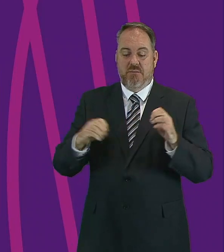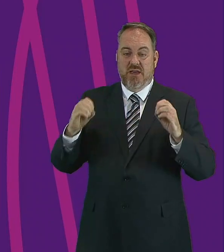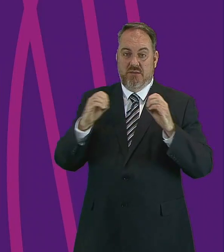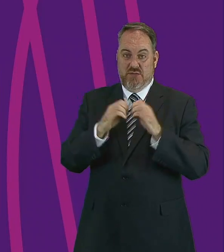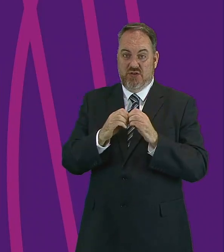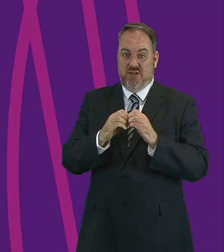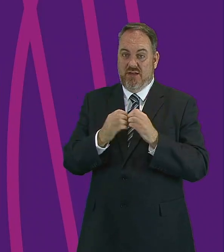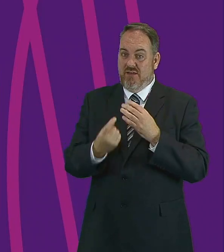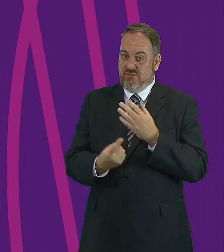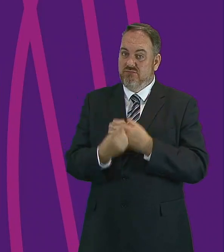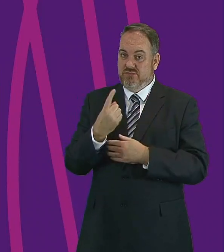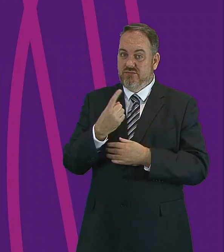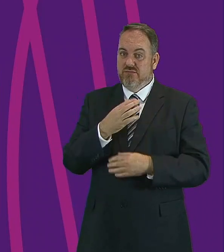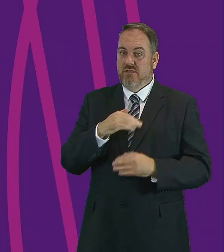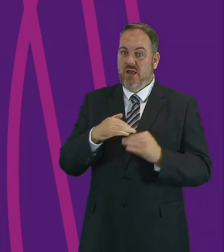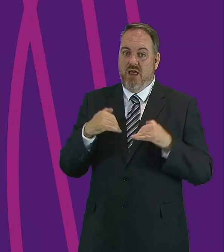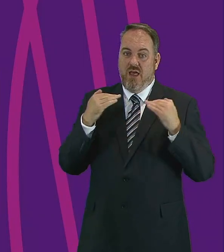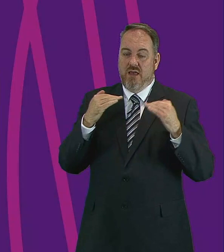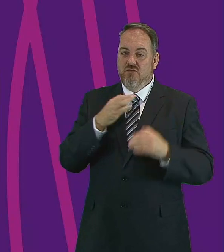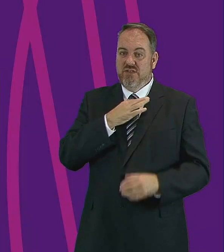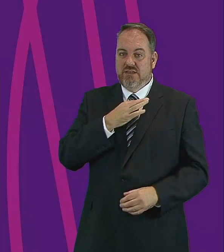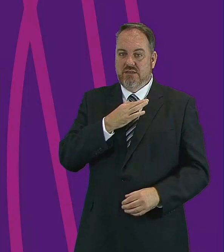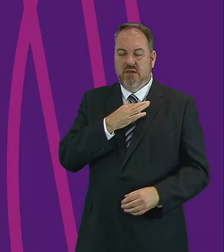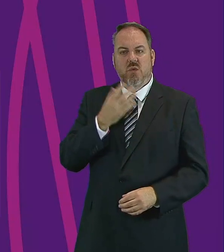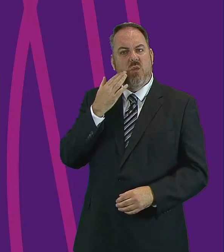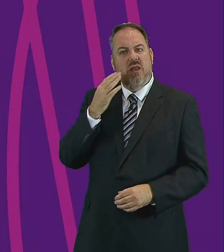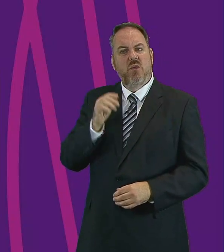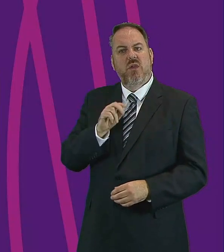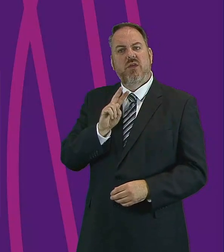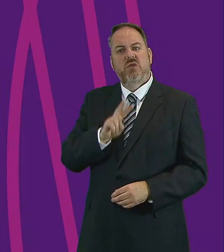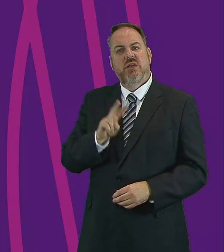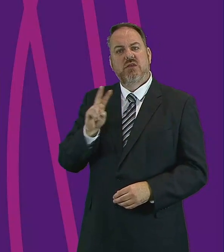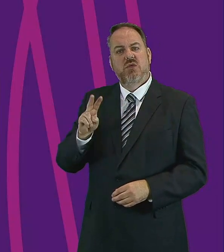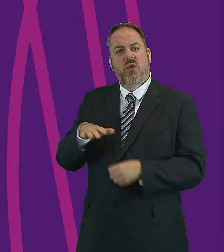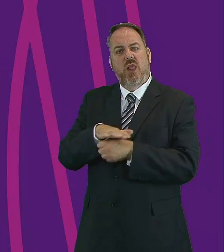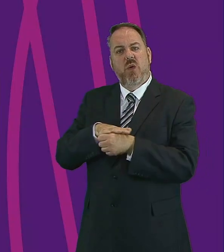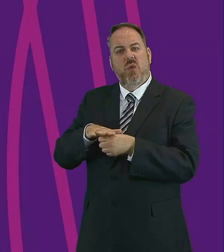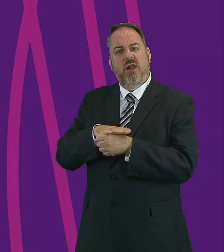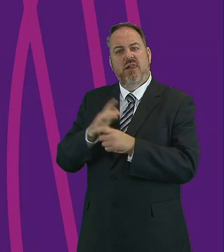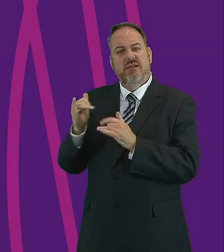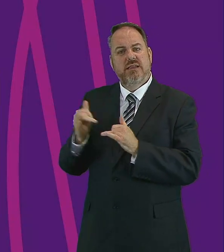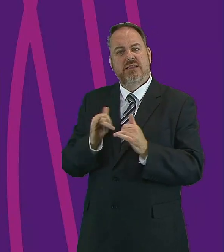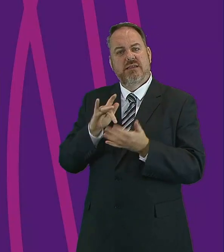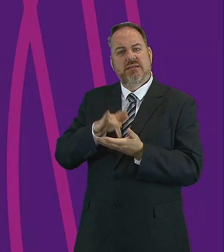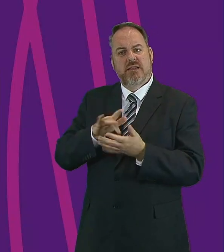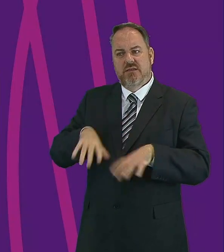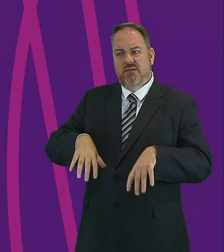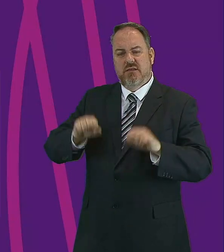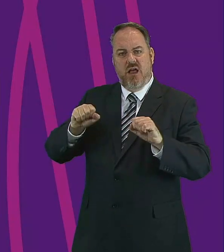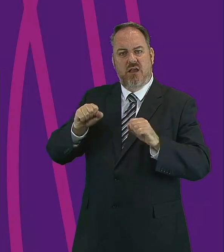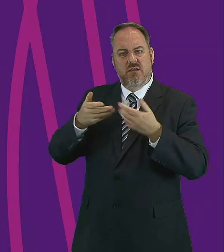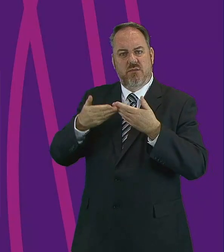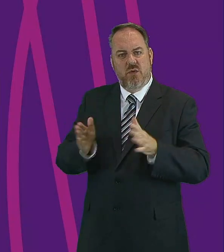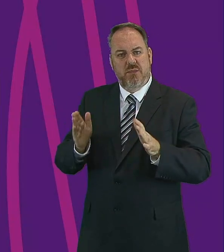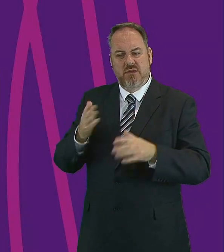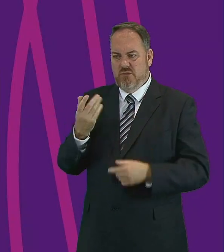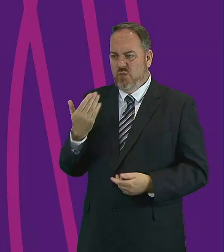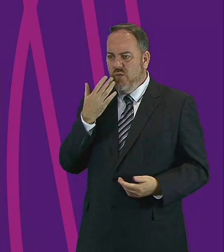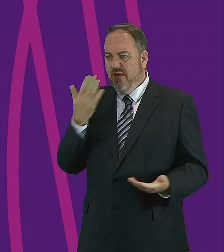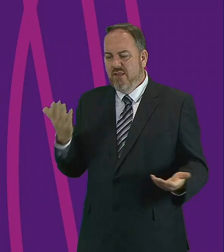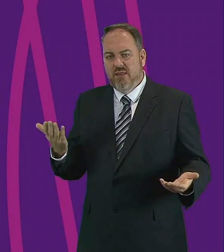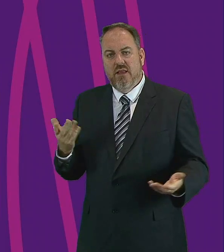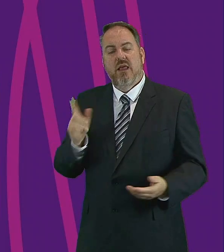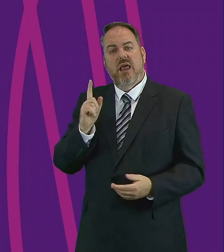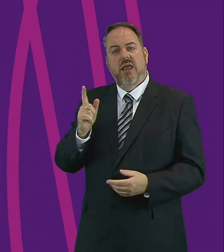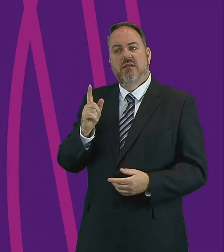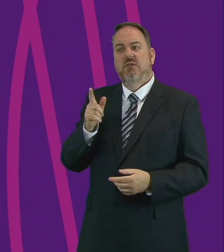advise when capacity will be increased? When will the 22 local testing centres be rolled out? And can I welcome, Presiding Officer, the